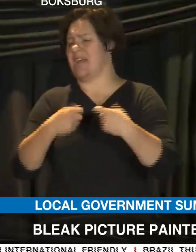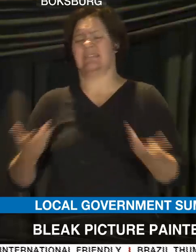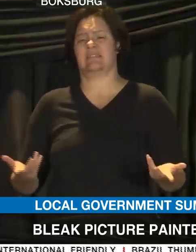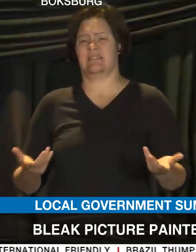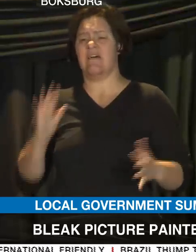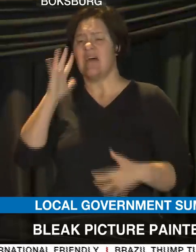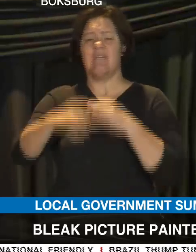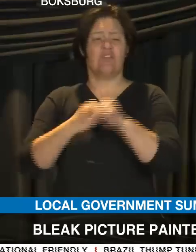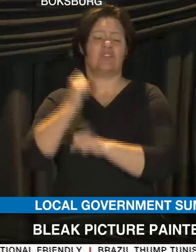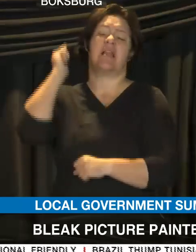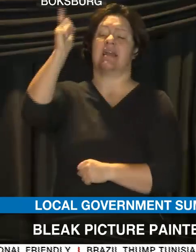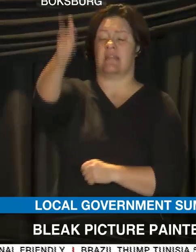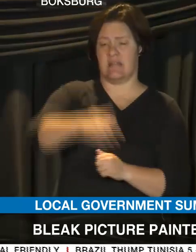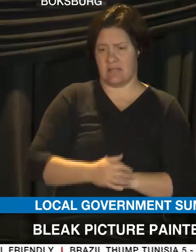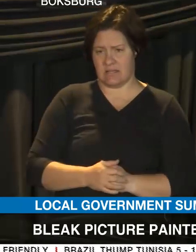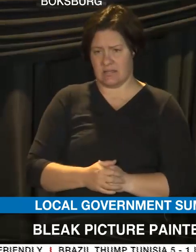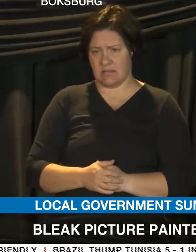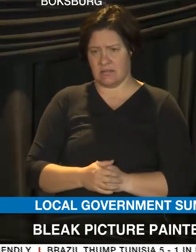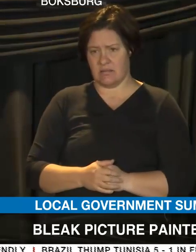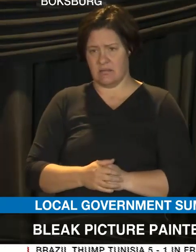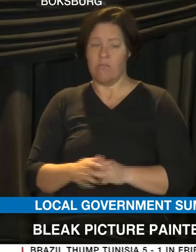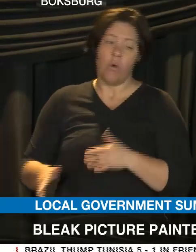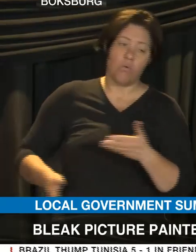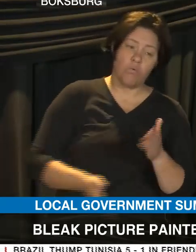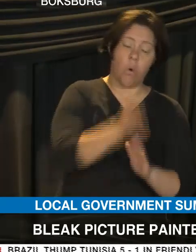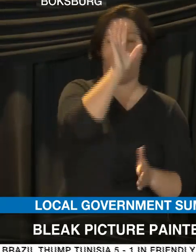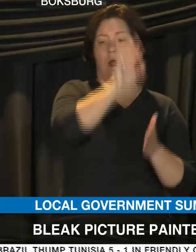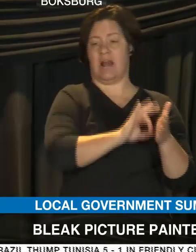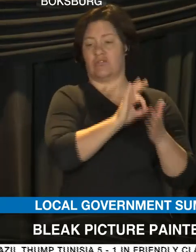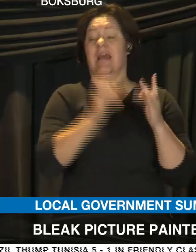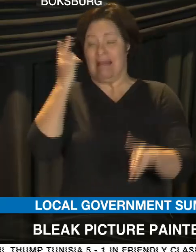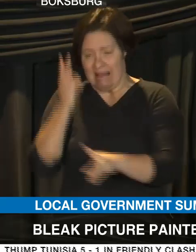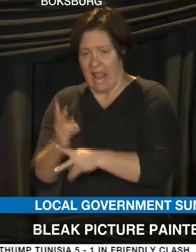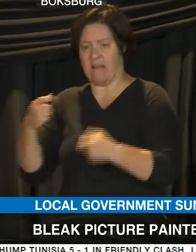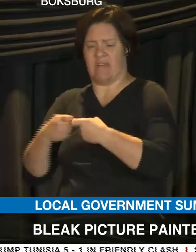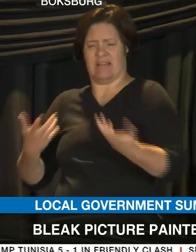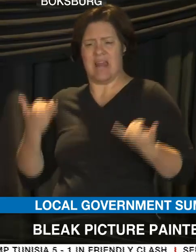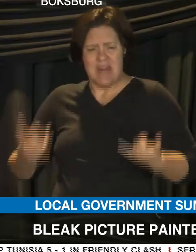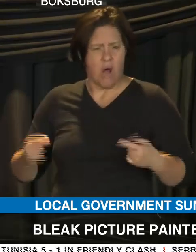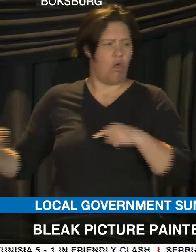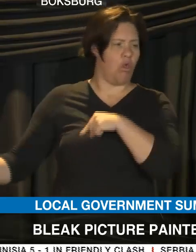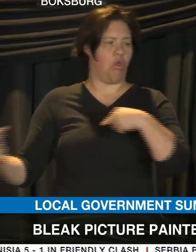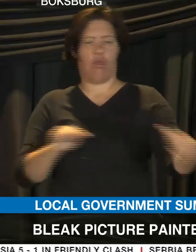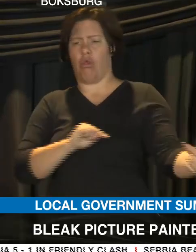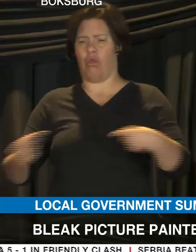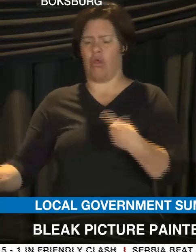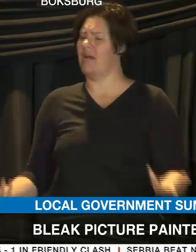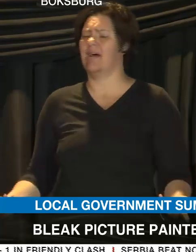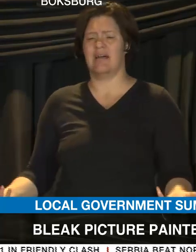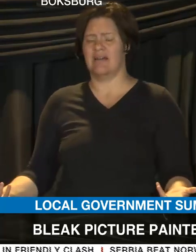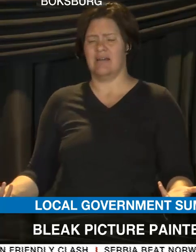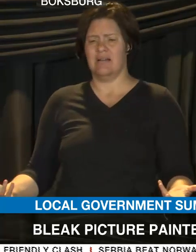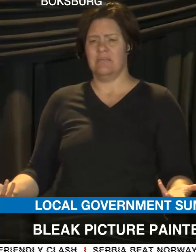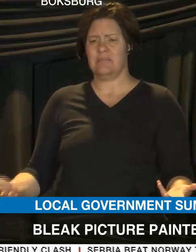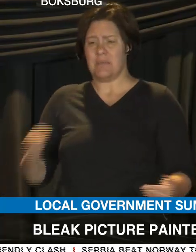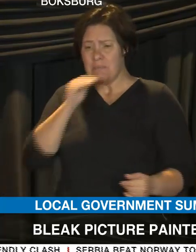years later, when we once again go to elections. Because if we don't do that, then